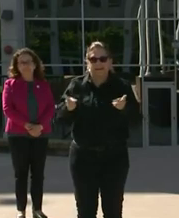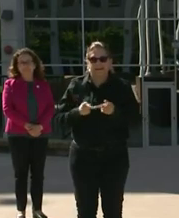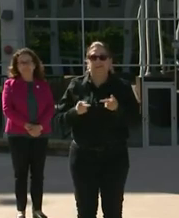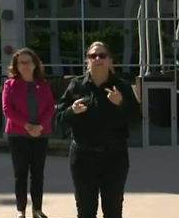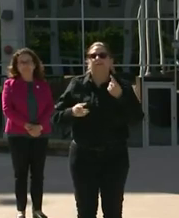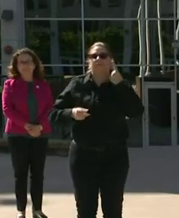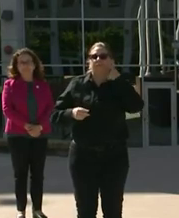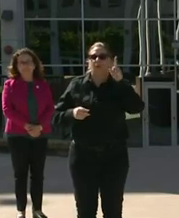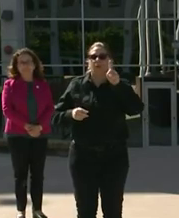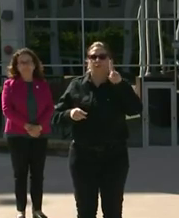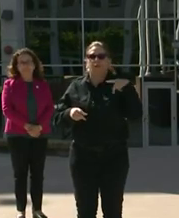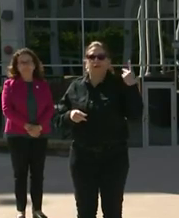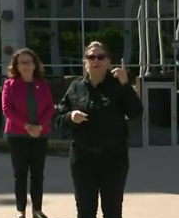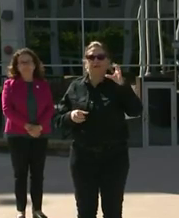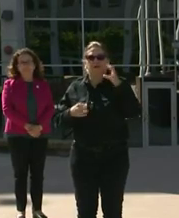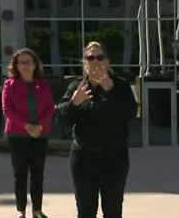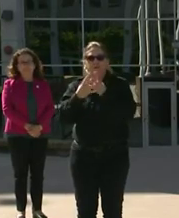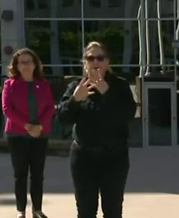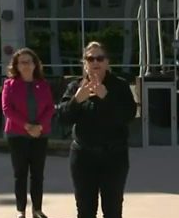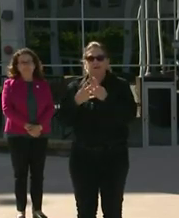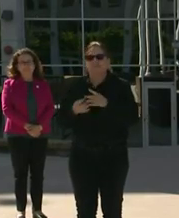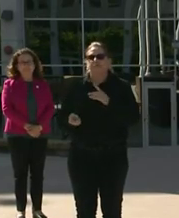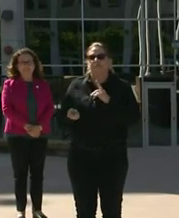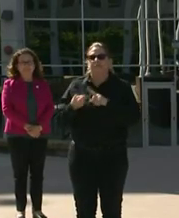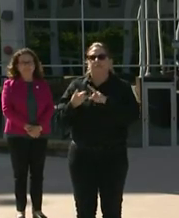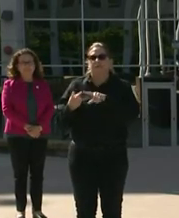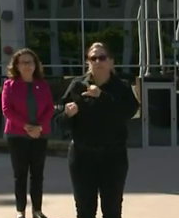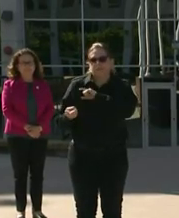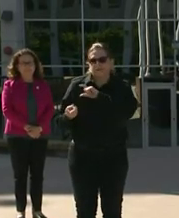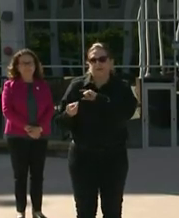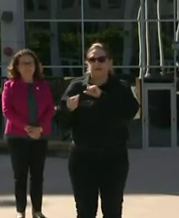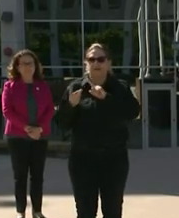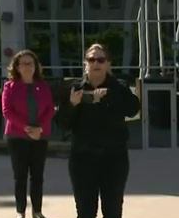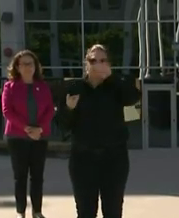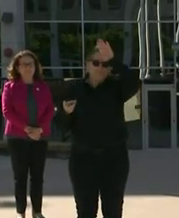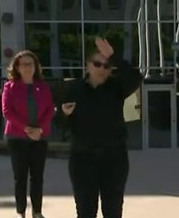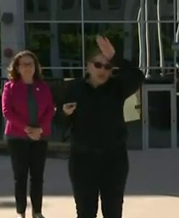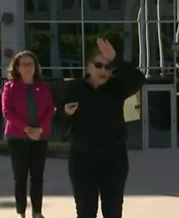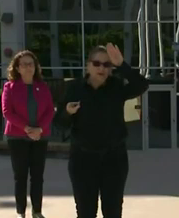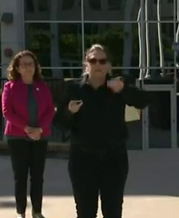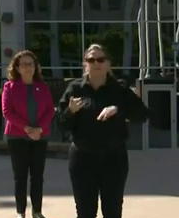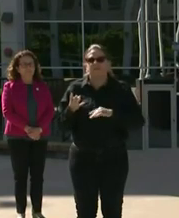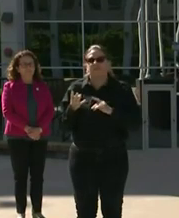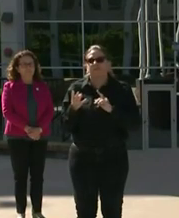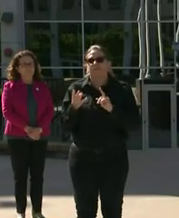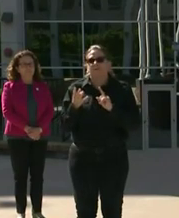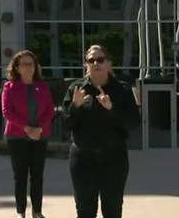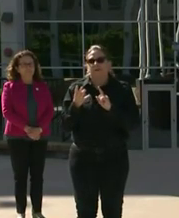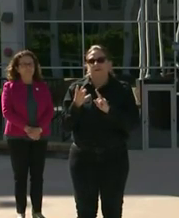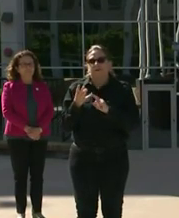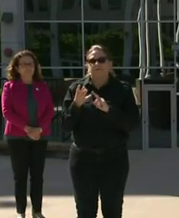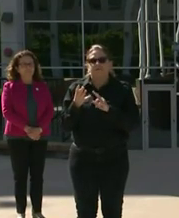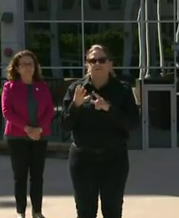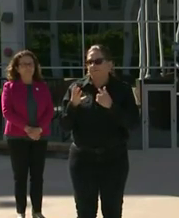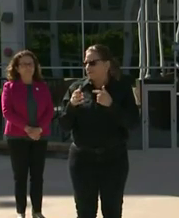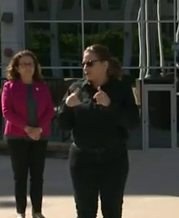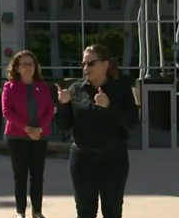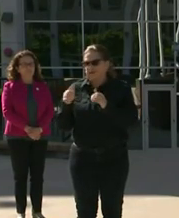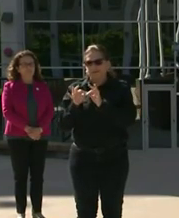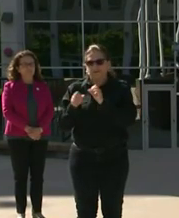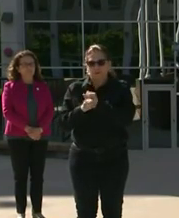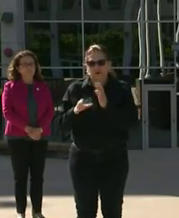and EMS. And by the end of this week, we will have our drive-through and walk-up testing sites operational